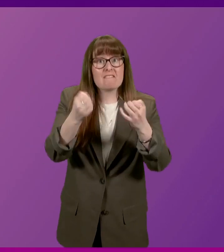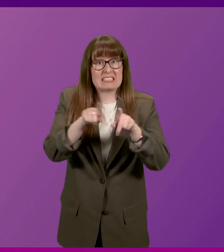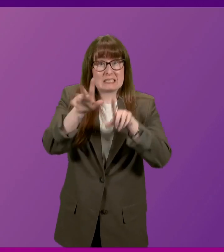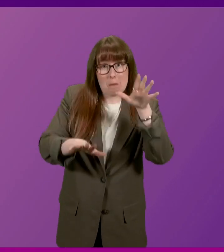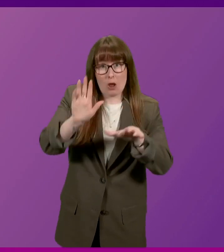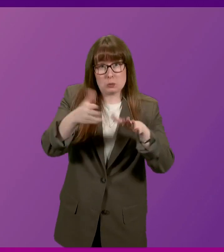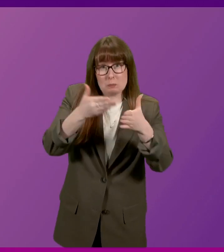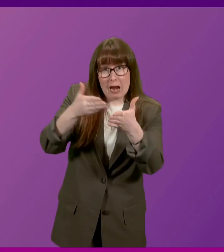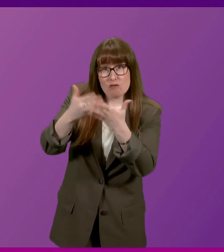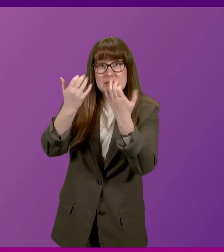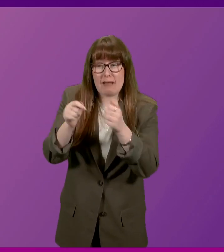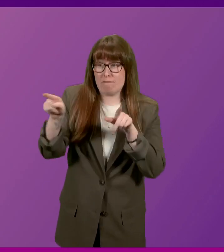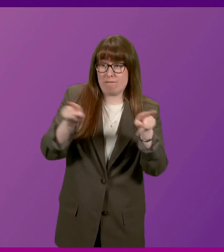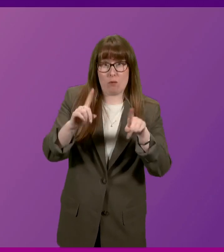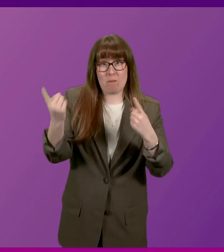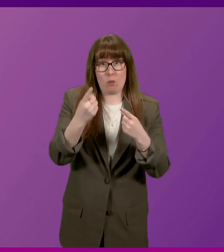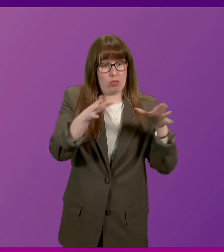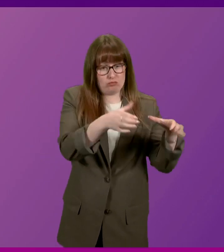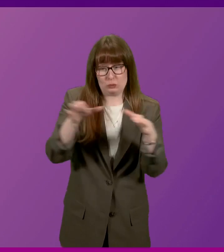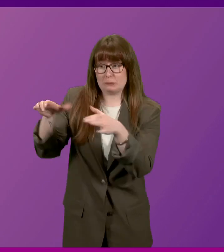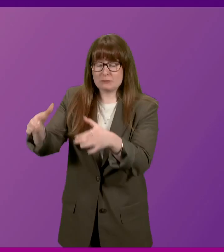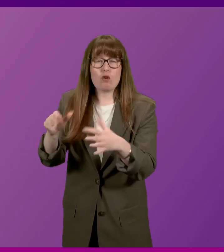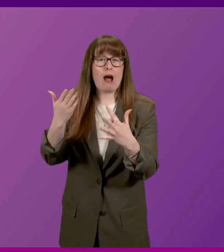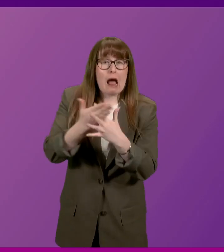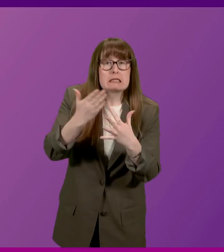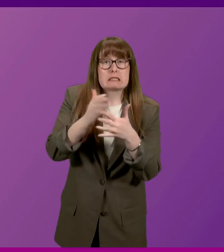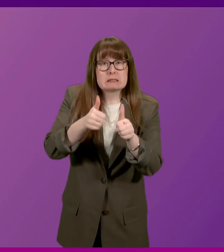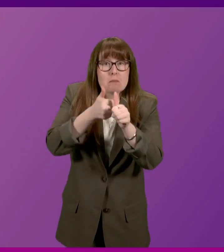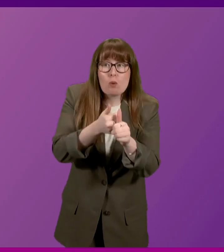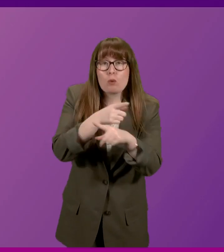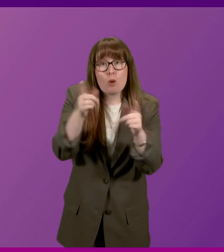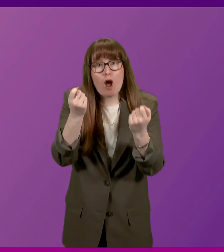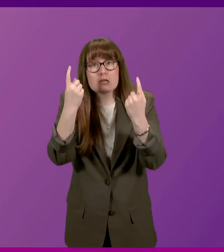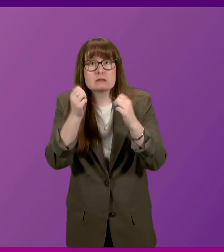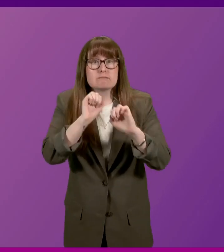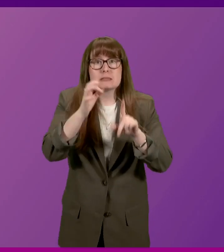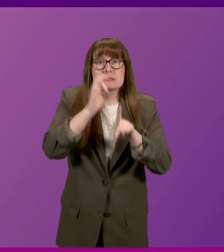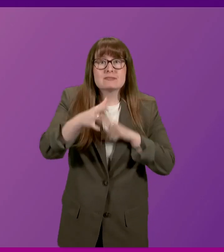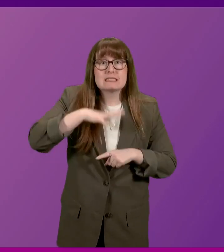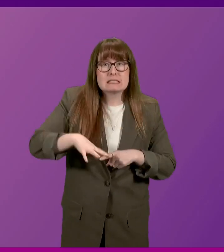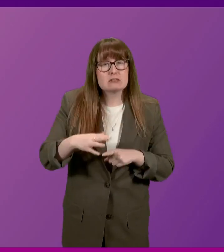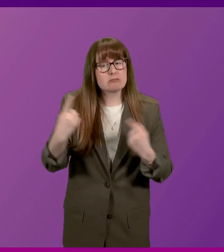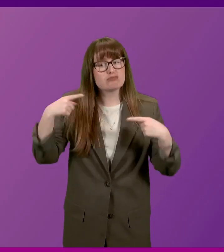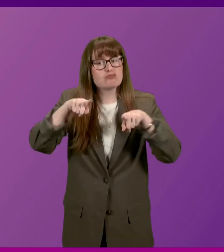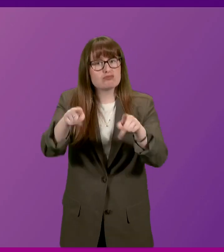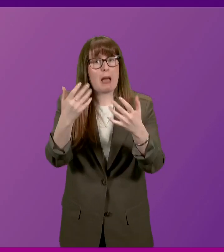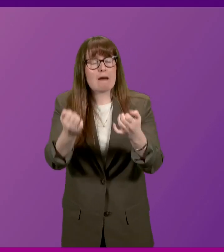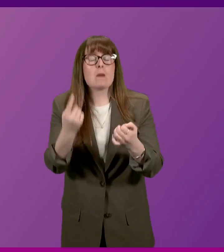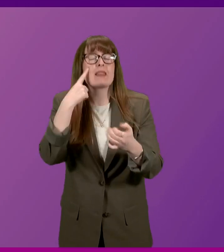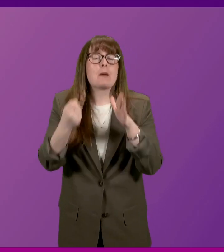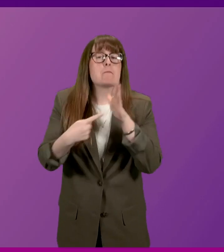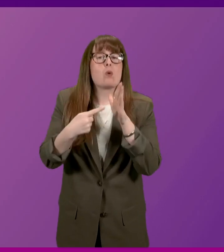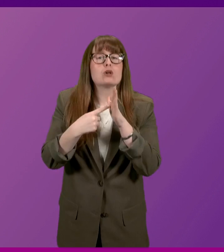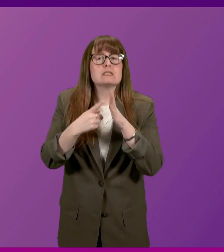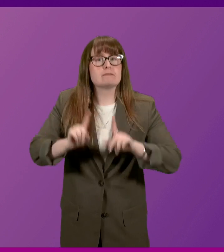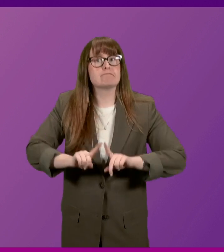kind of barriers experienced, accessing support services where people understand what their specific needs are. But I think the critical thing for